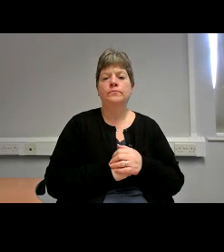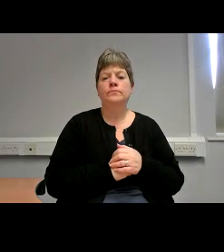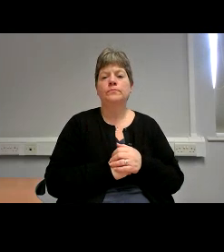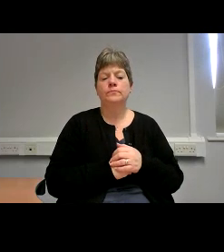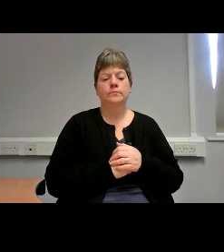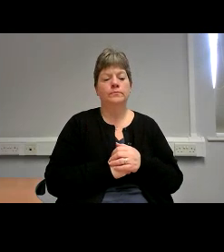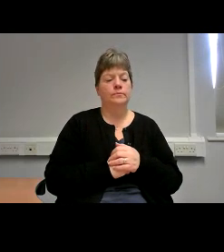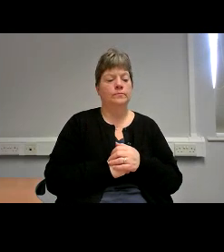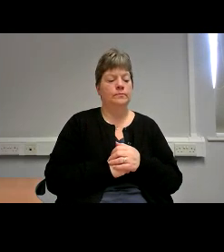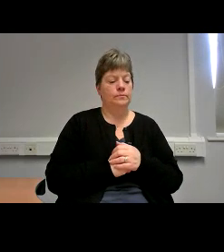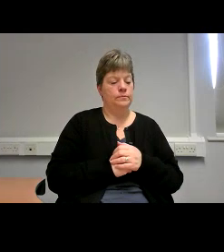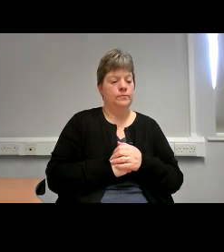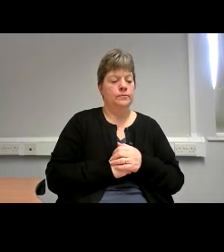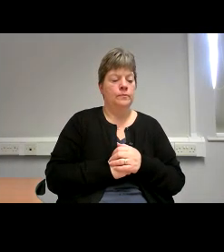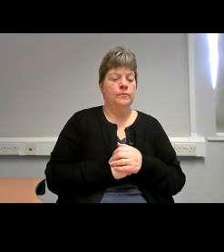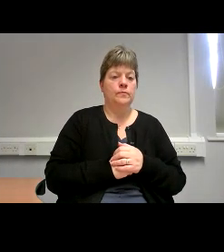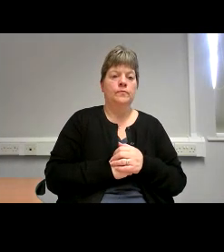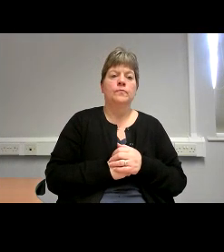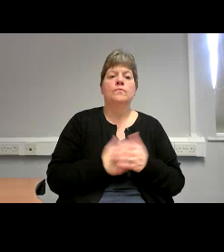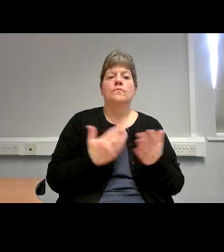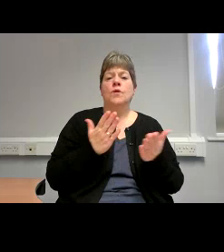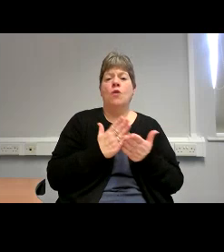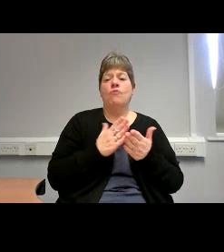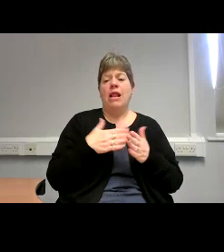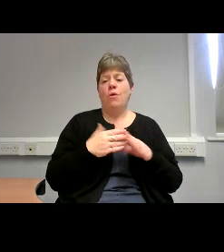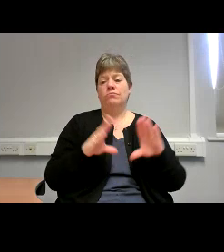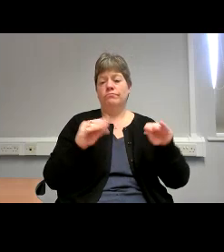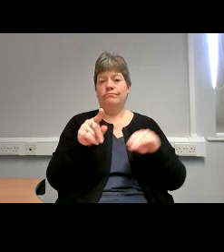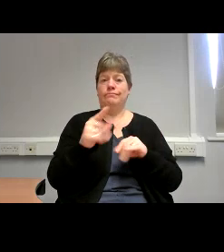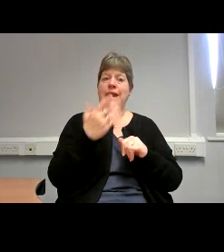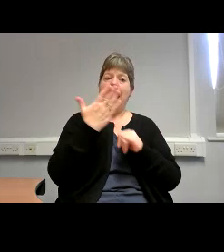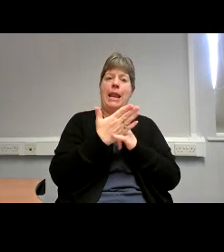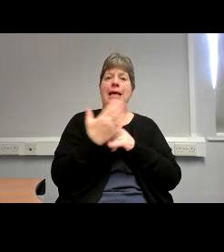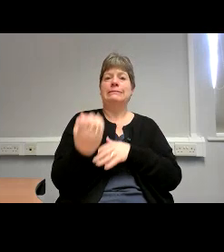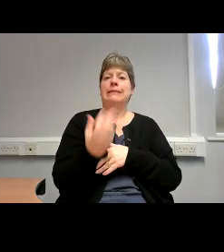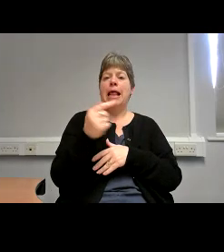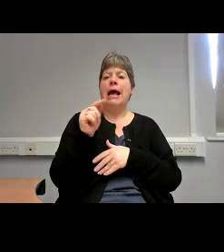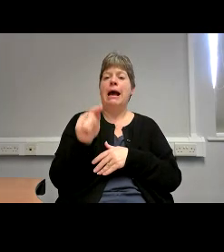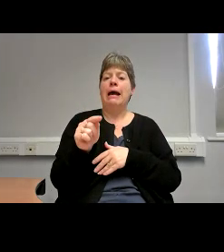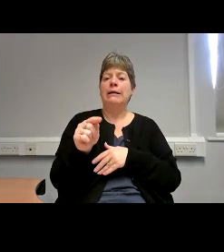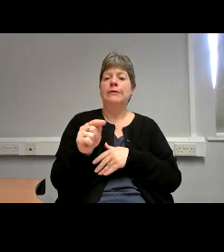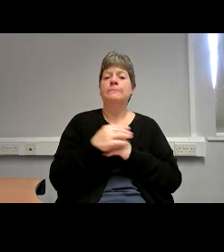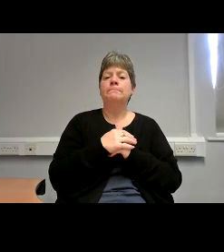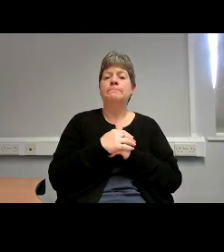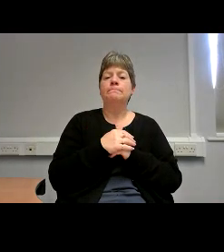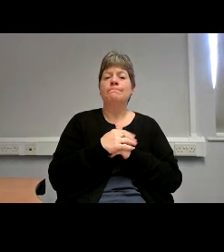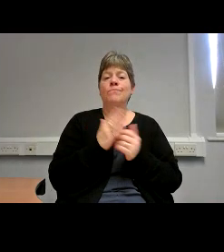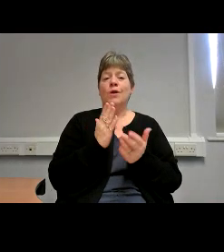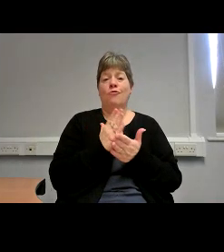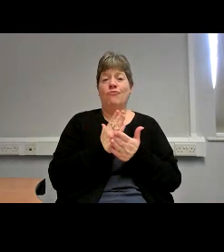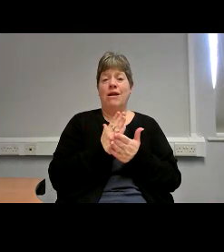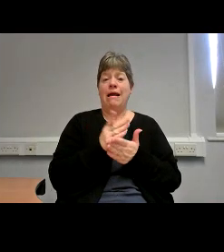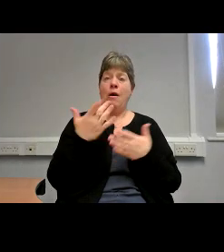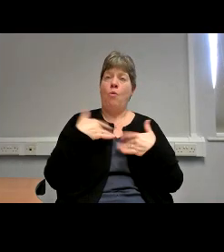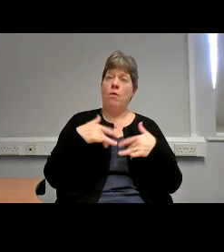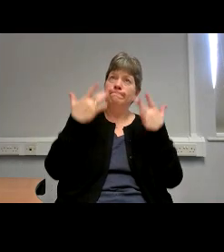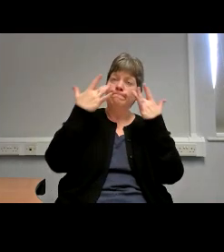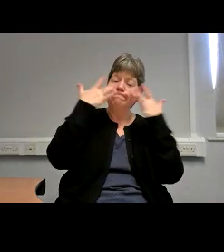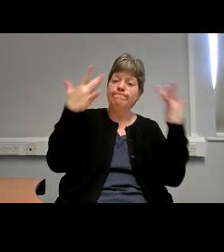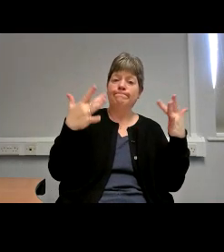I just really wanted to end on a final slide here, just to kind of demonstrate on